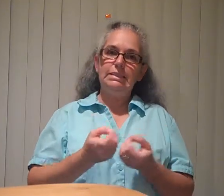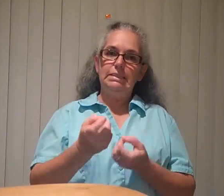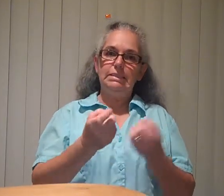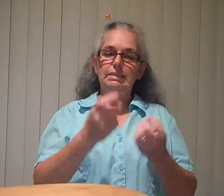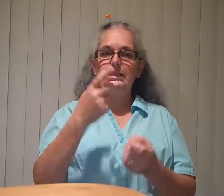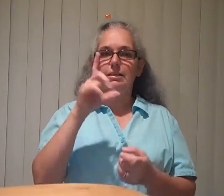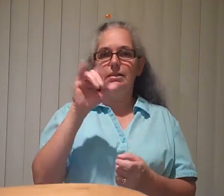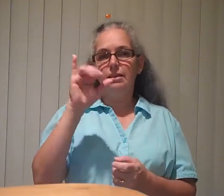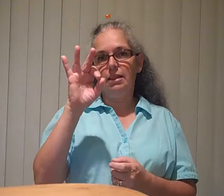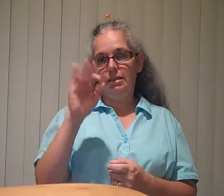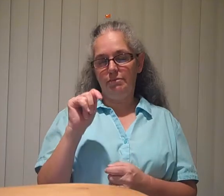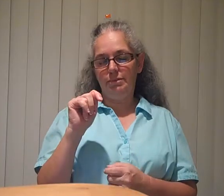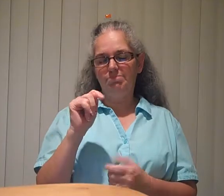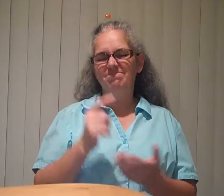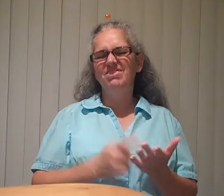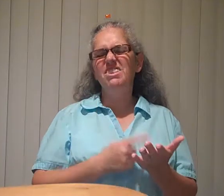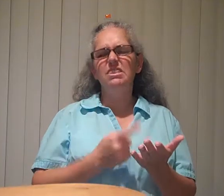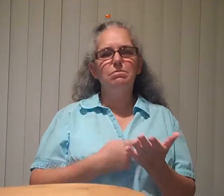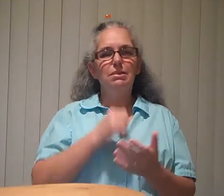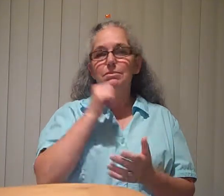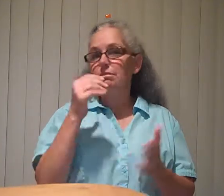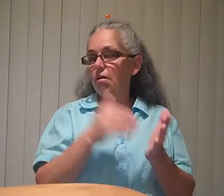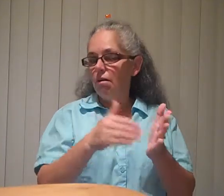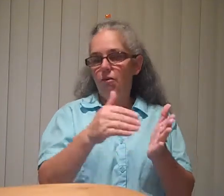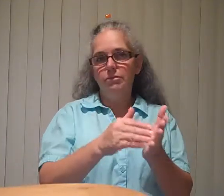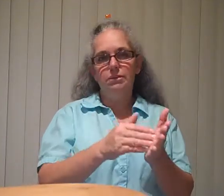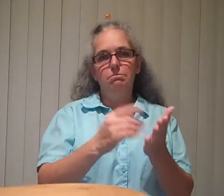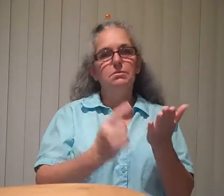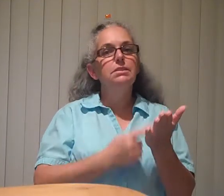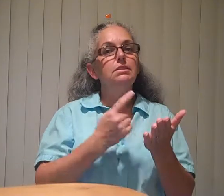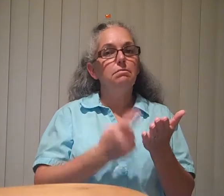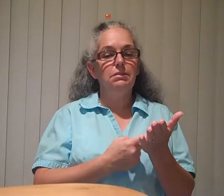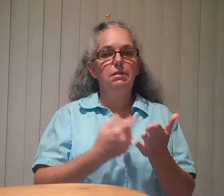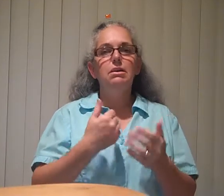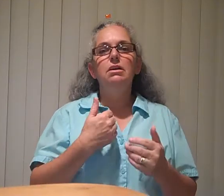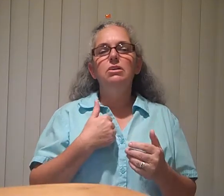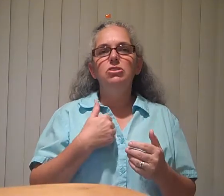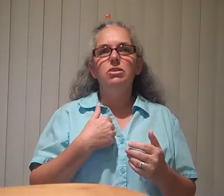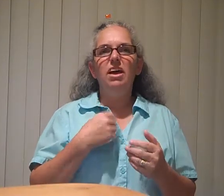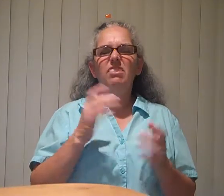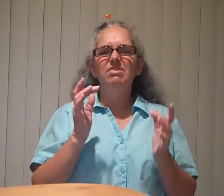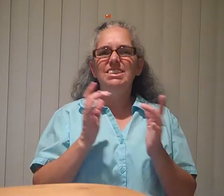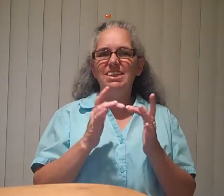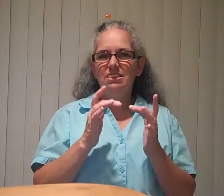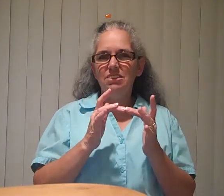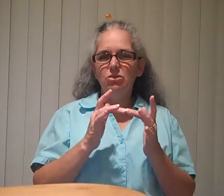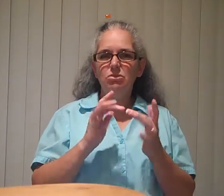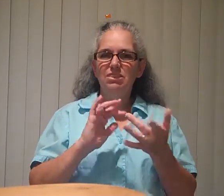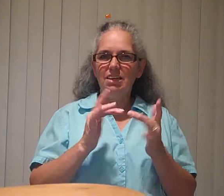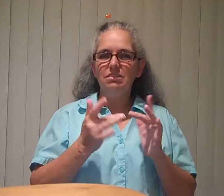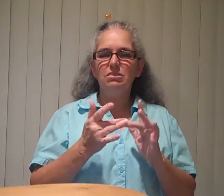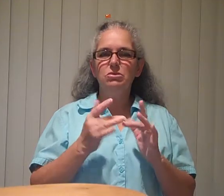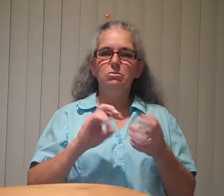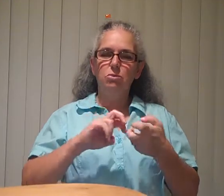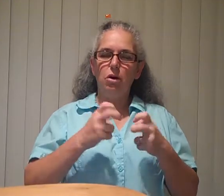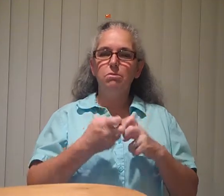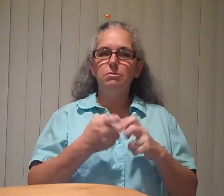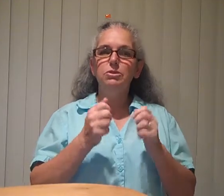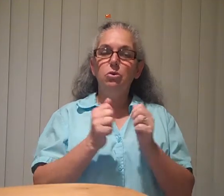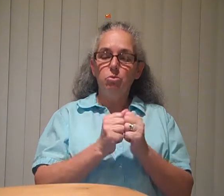sometimes, very rarely, but it happens, you'll have mechanical or technical problems that causes a ski lift to freeze up and